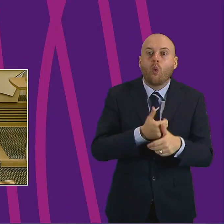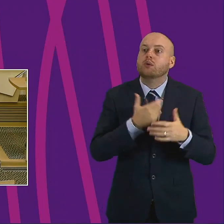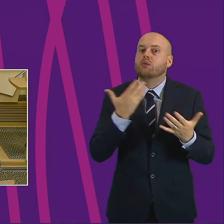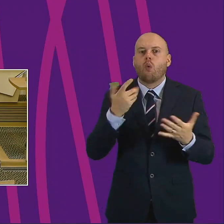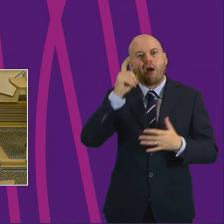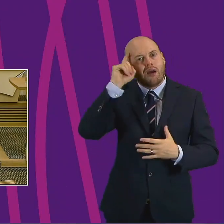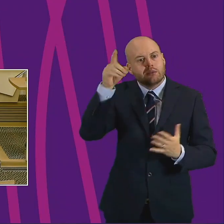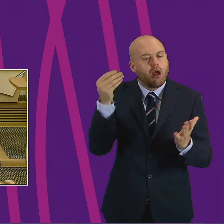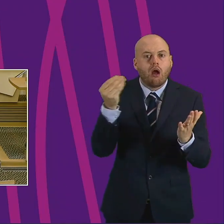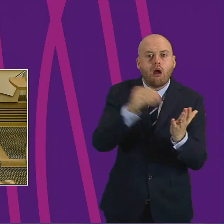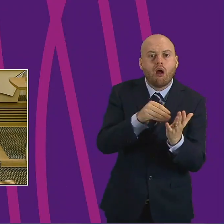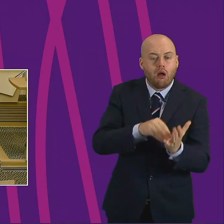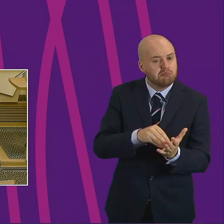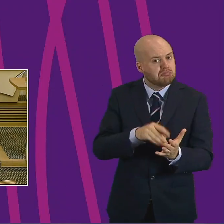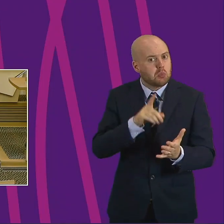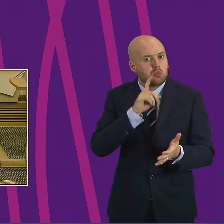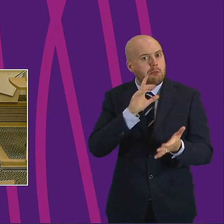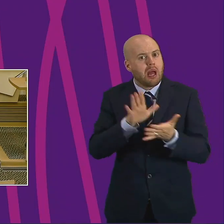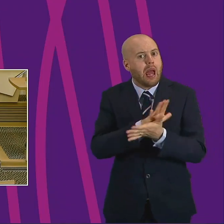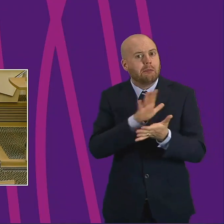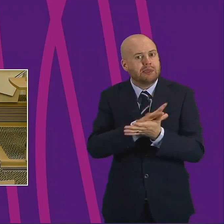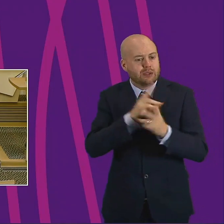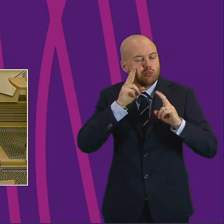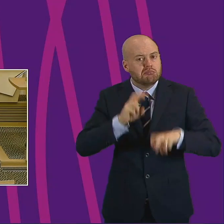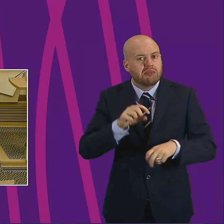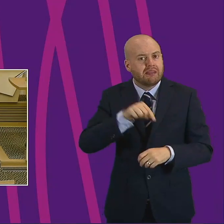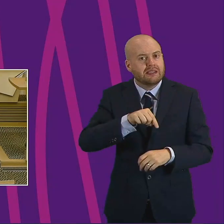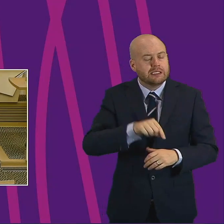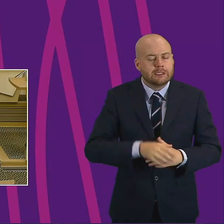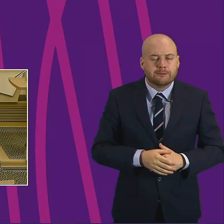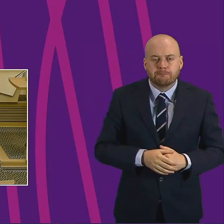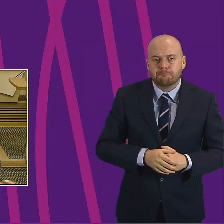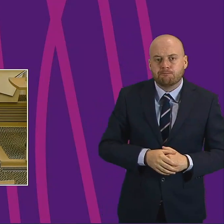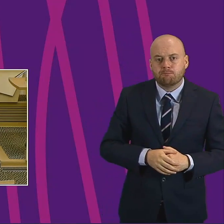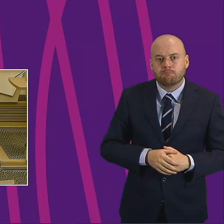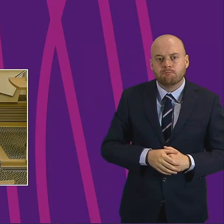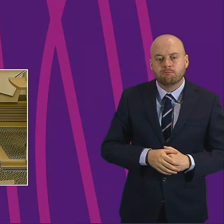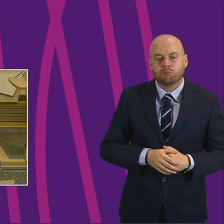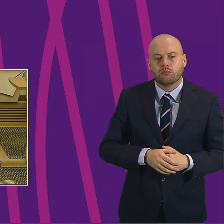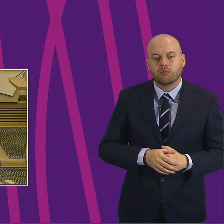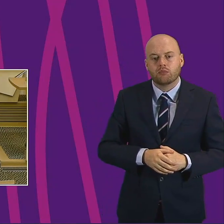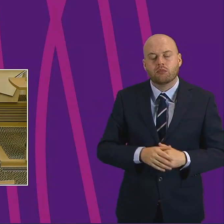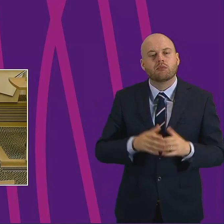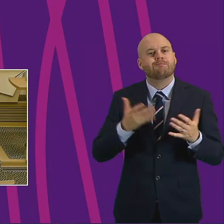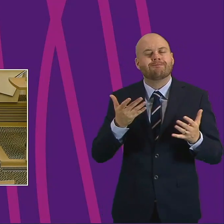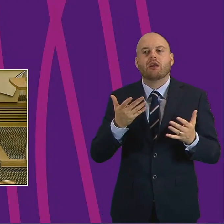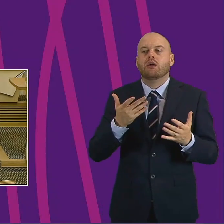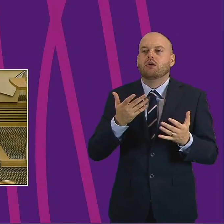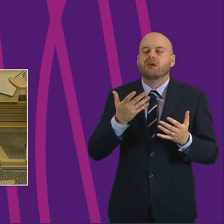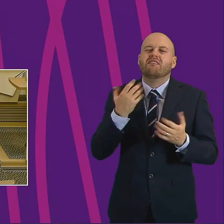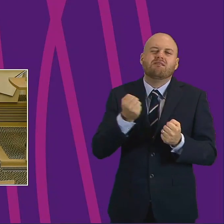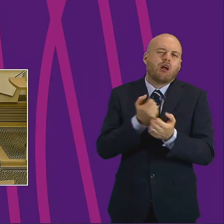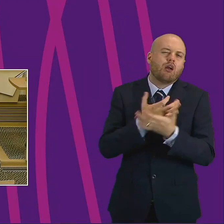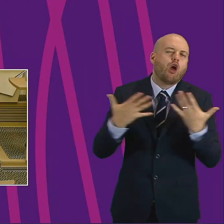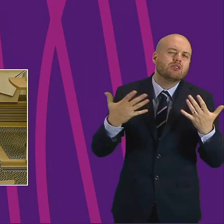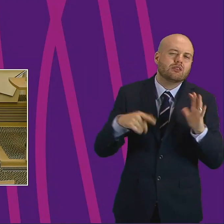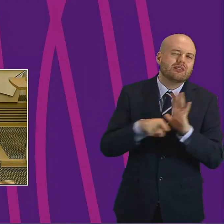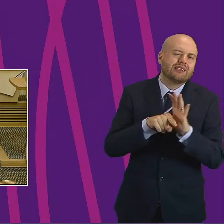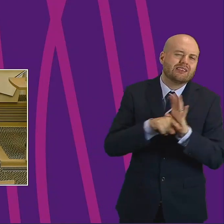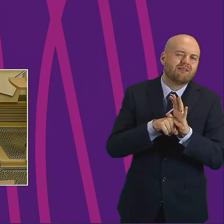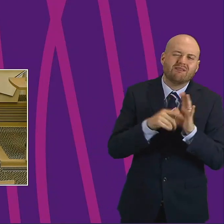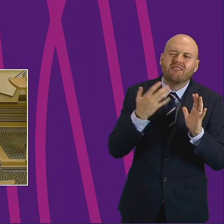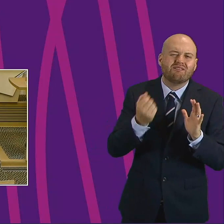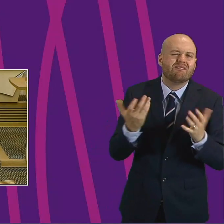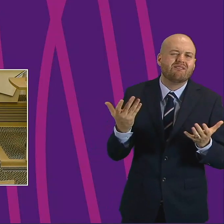could absolutely actively explore that. And what I would say, you know, for all the negatives, and there are many of them that